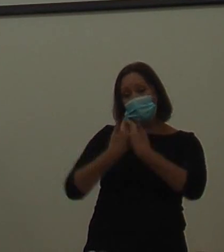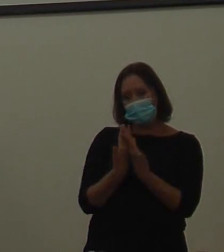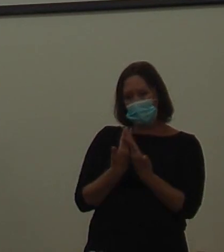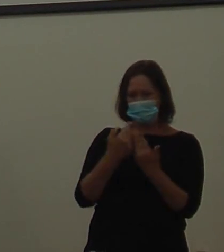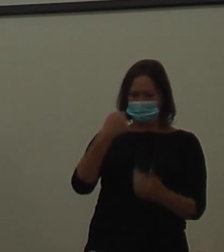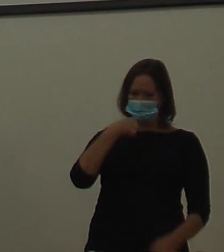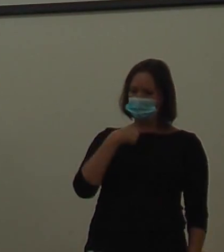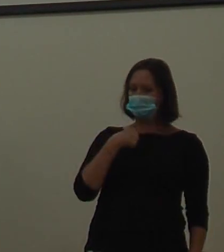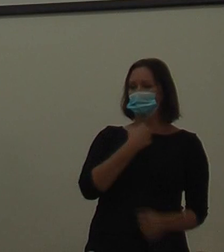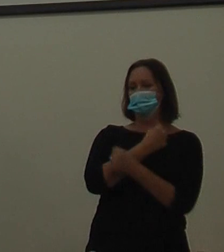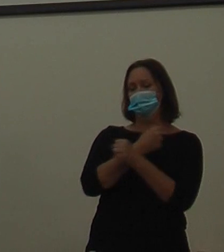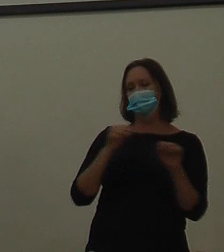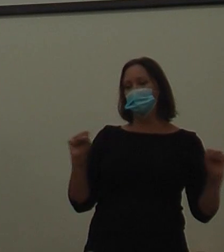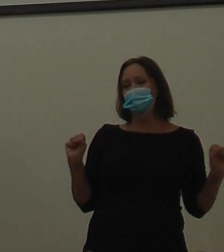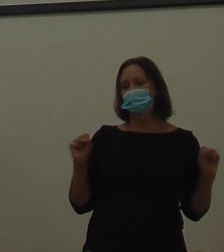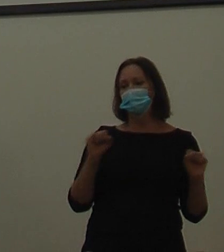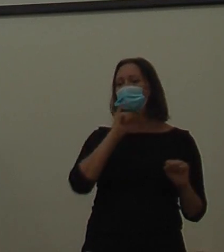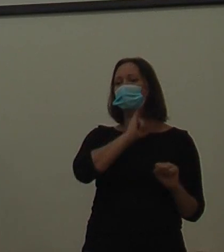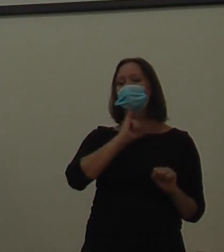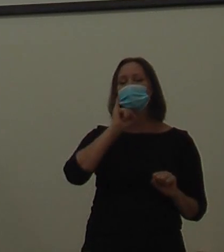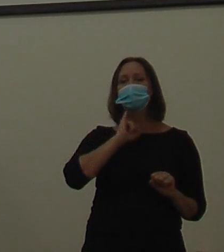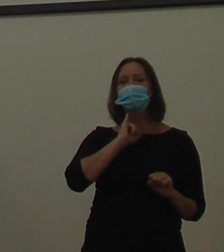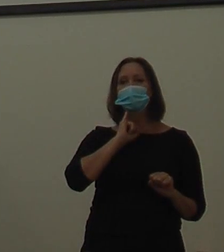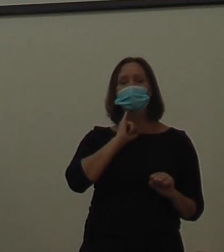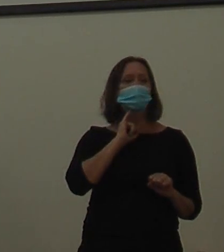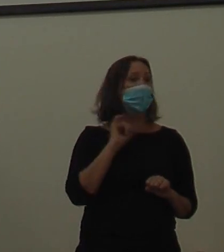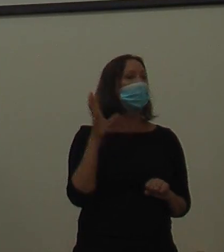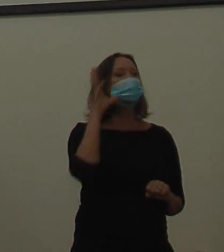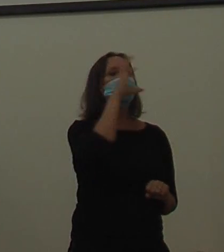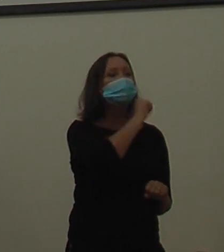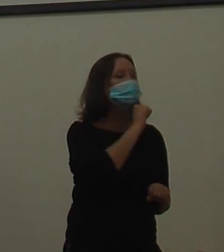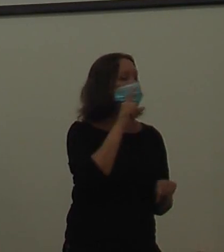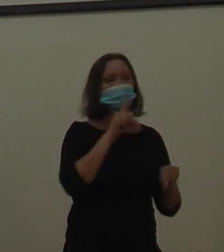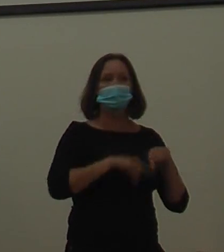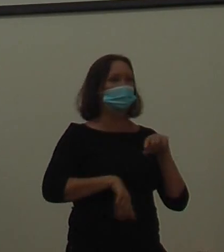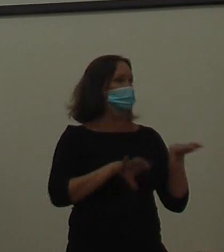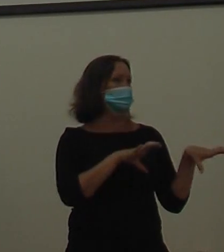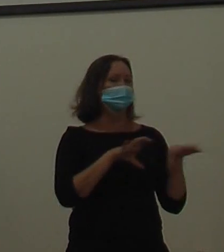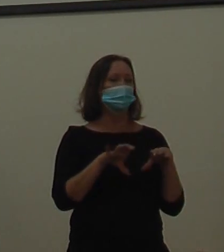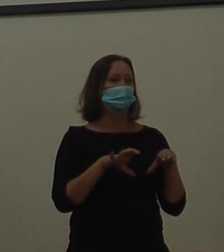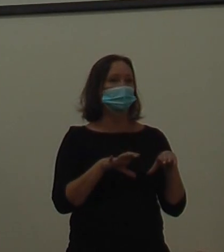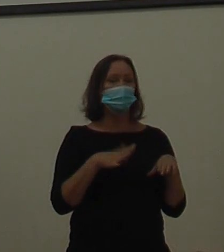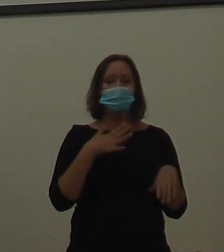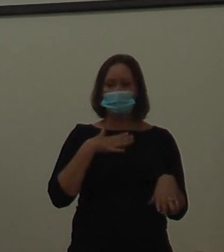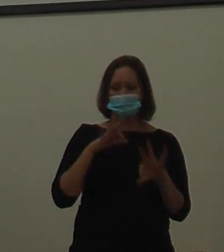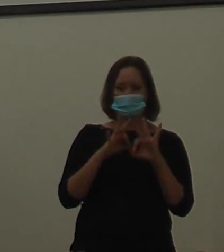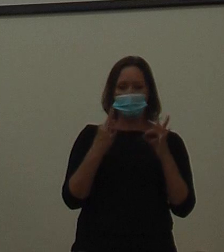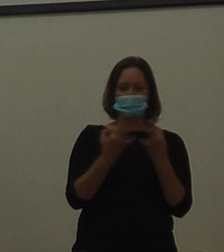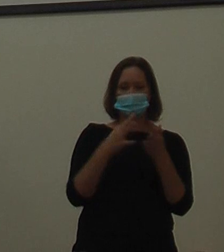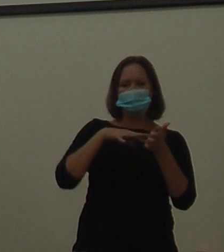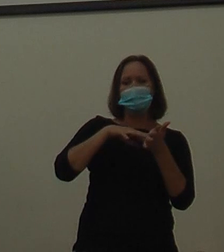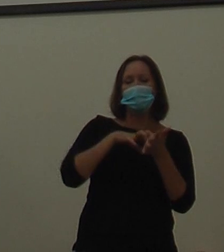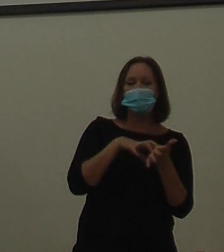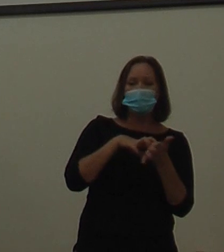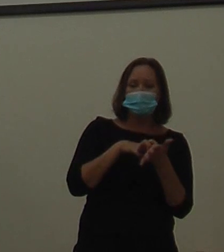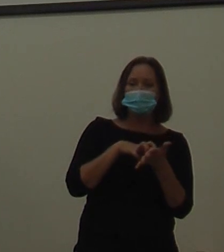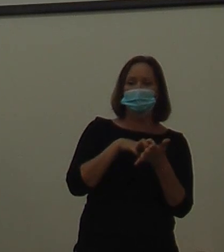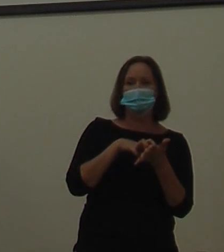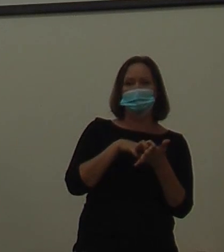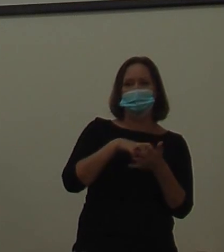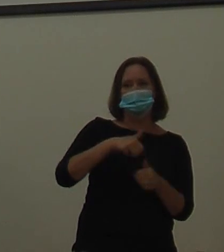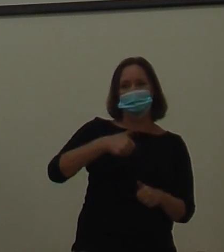Israel?'" He's assuming that he can't do it. "Behold, my clan is the weakest in Manasseh." And it